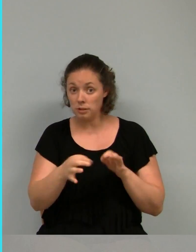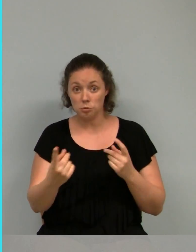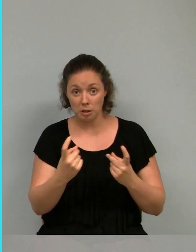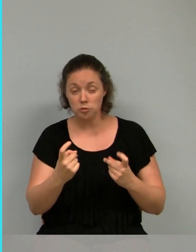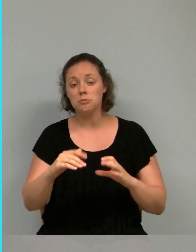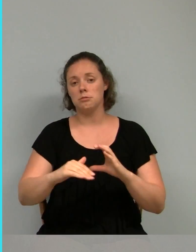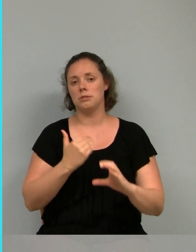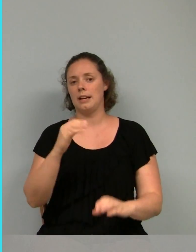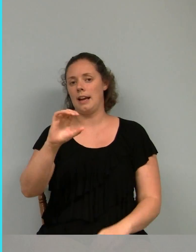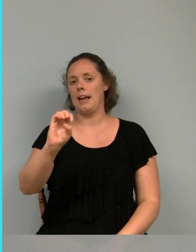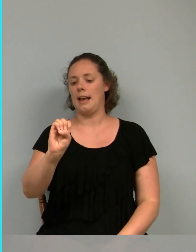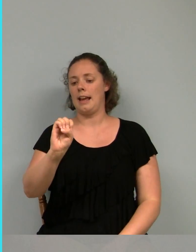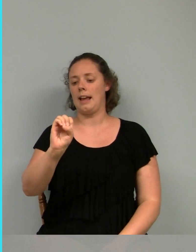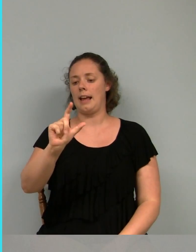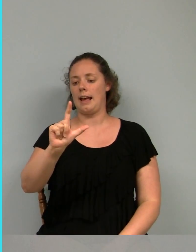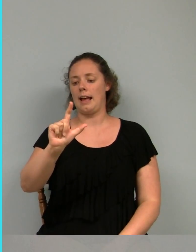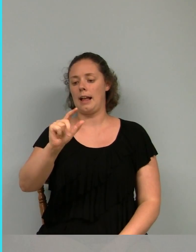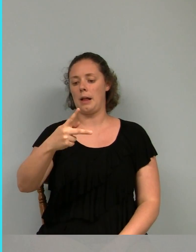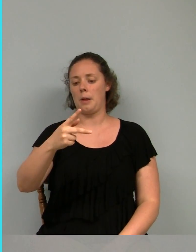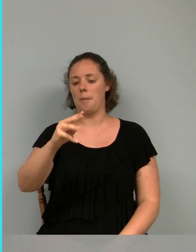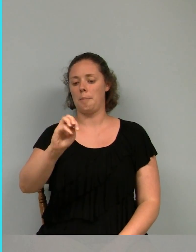at